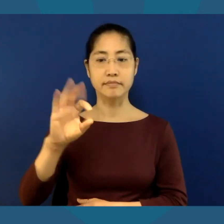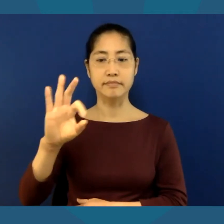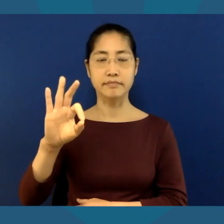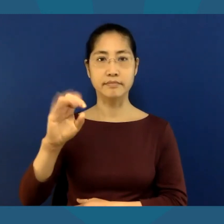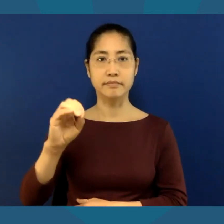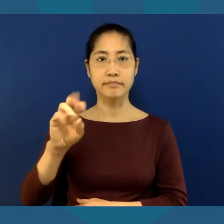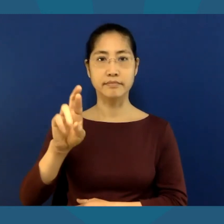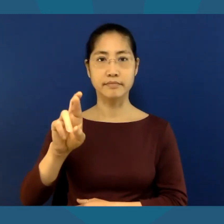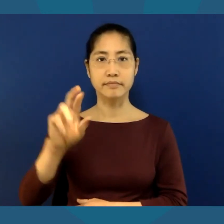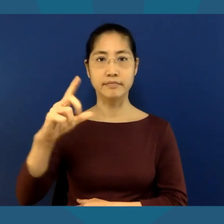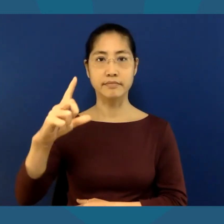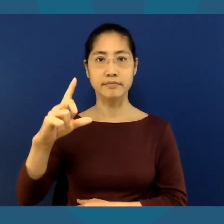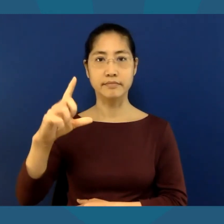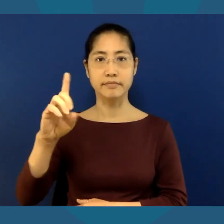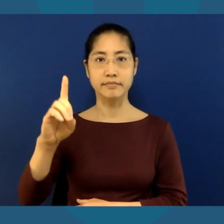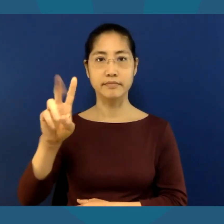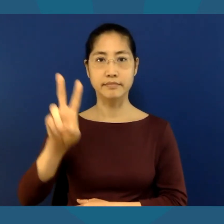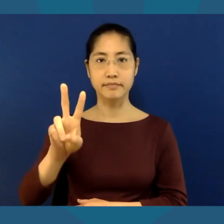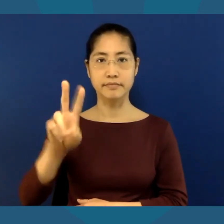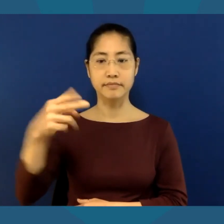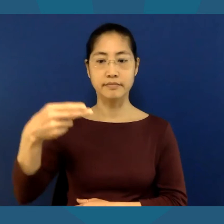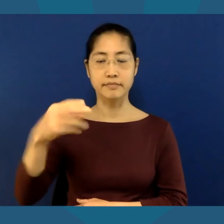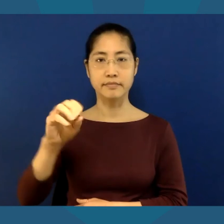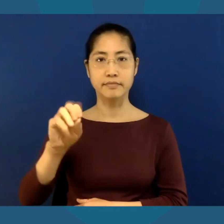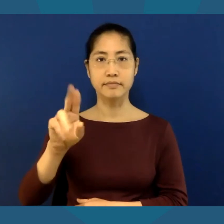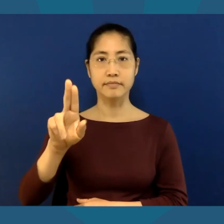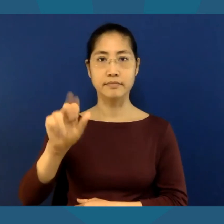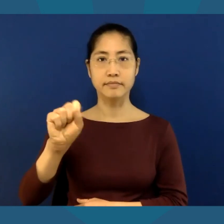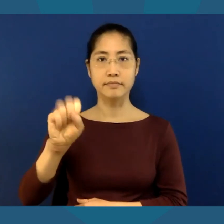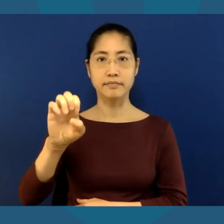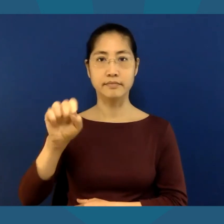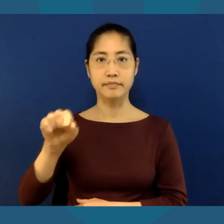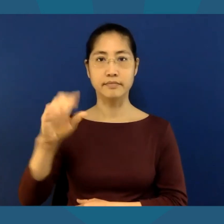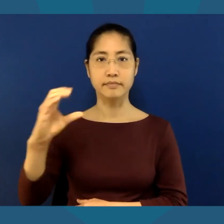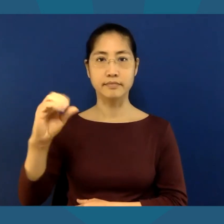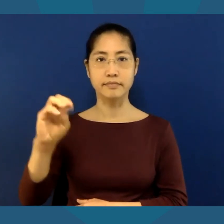www.dealessandro for LD number 2